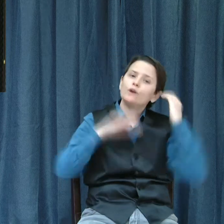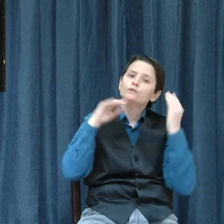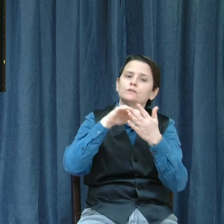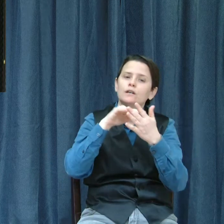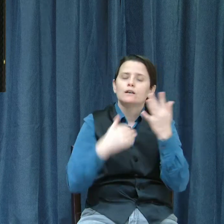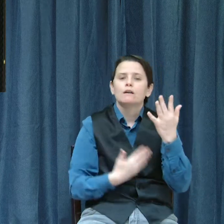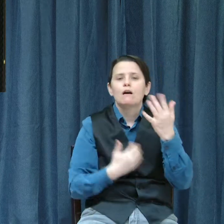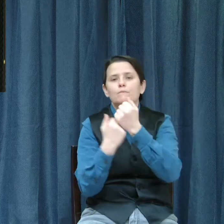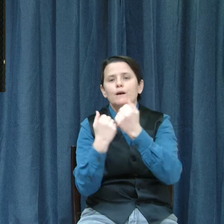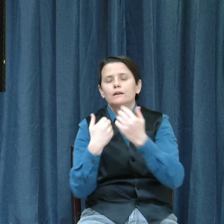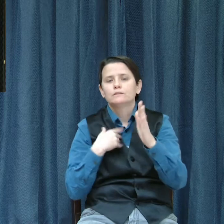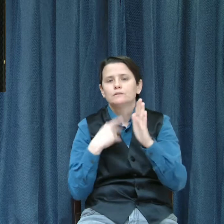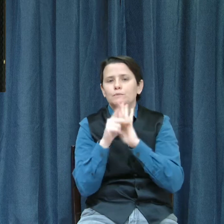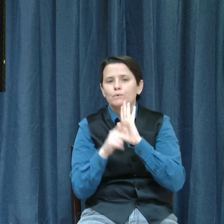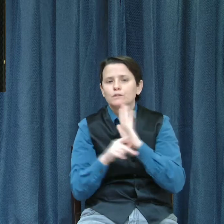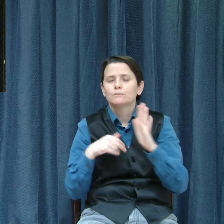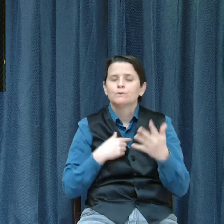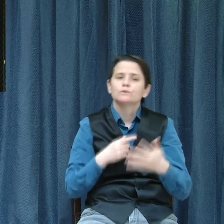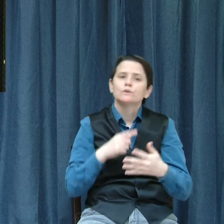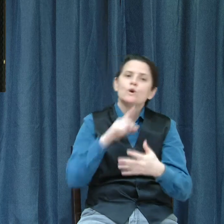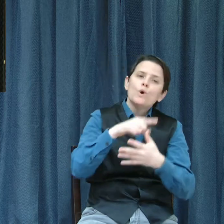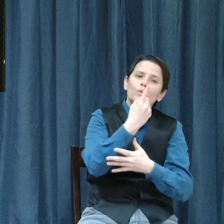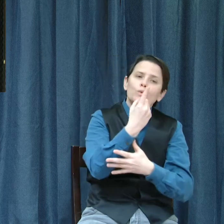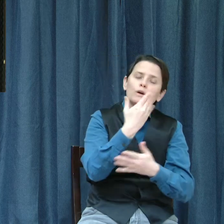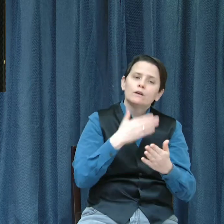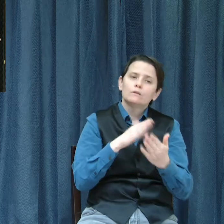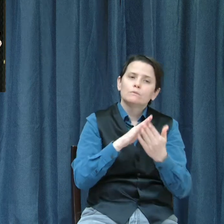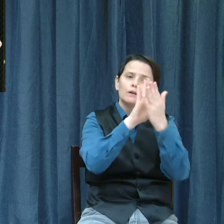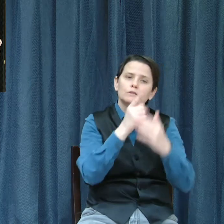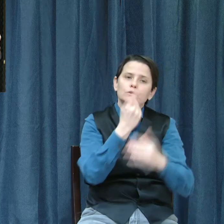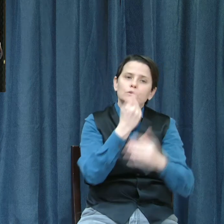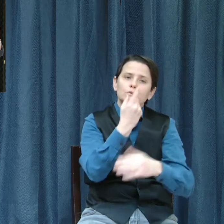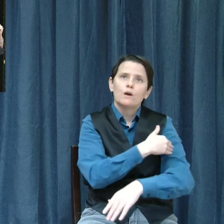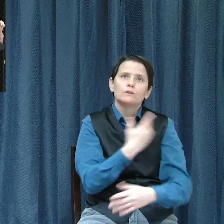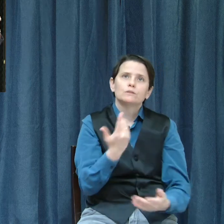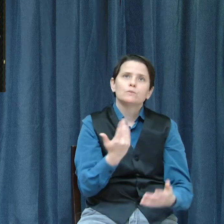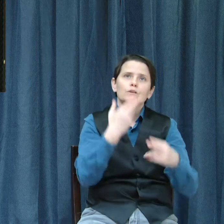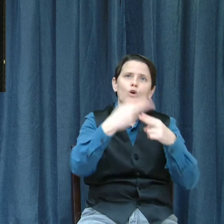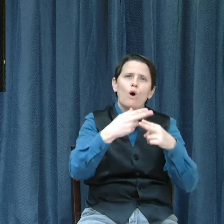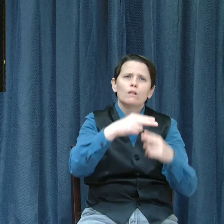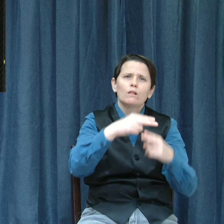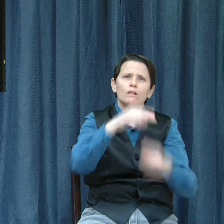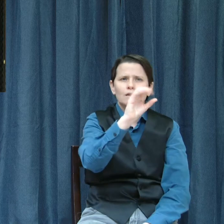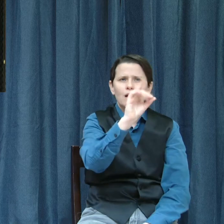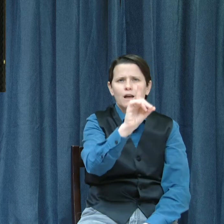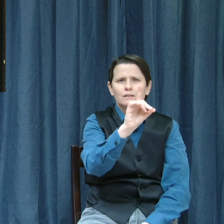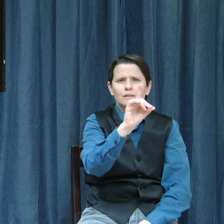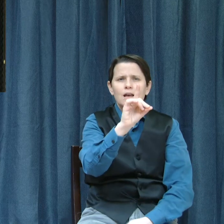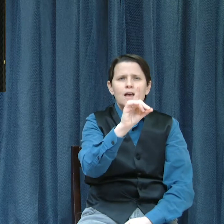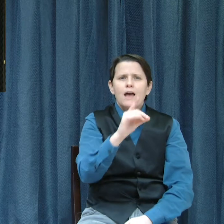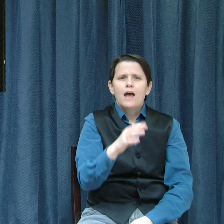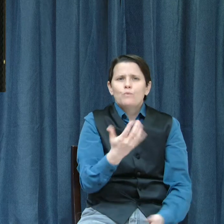one presence, one power. We call it God. When we can't call it God because the word God feels like a masculine guy in the